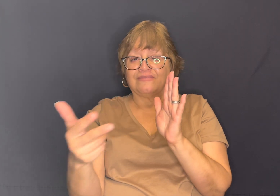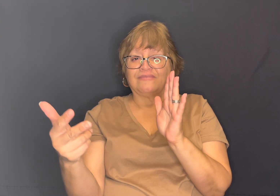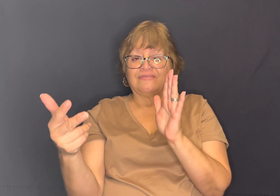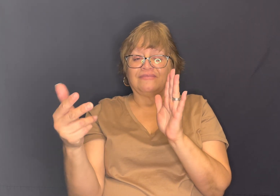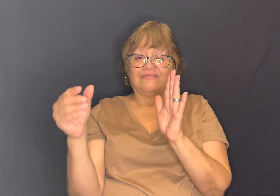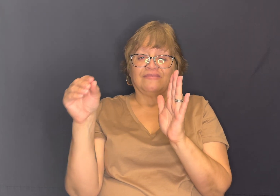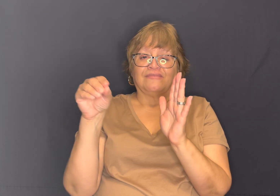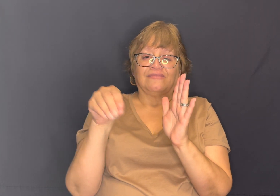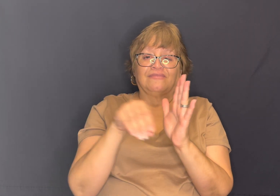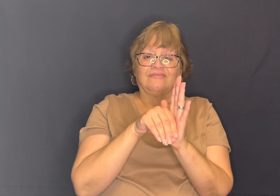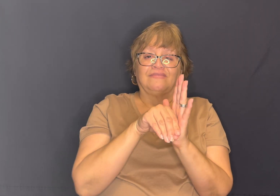3,